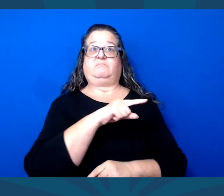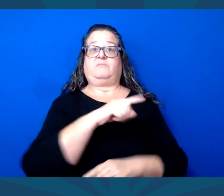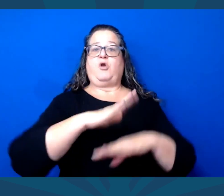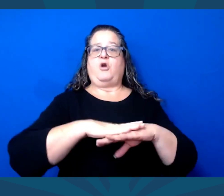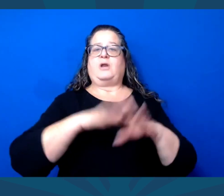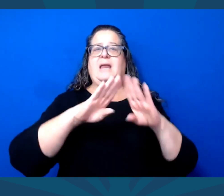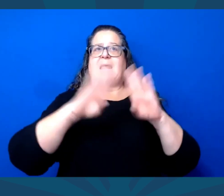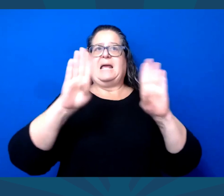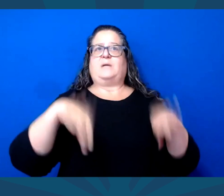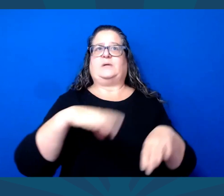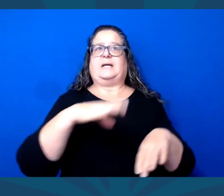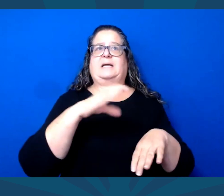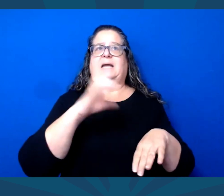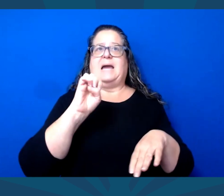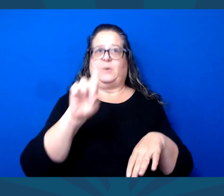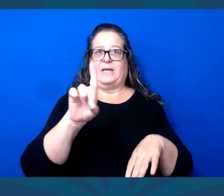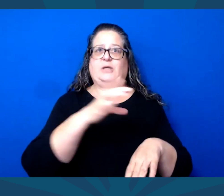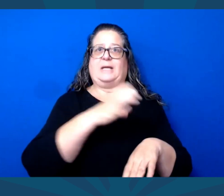here.